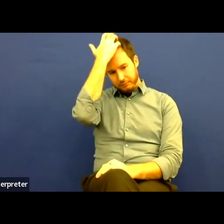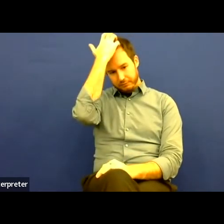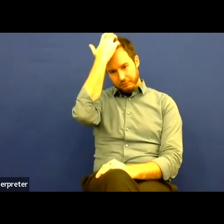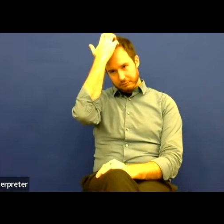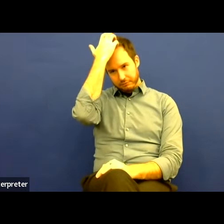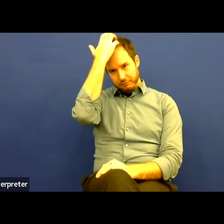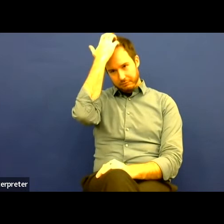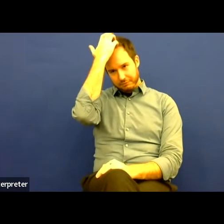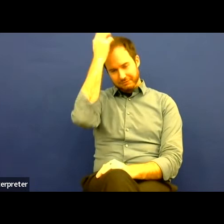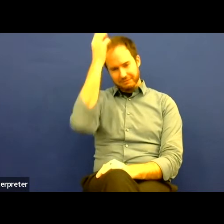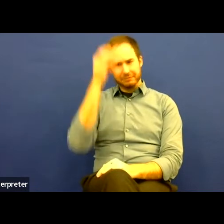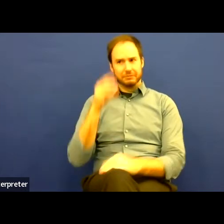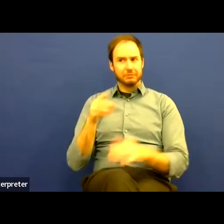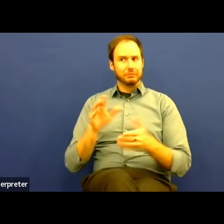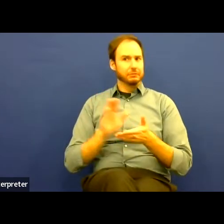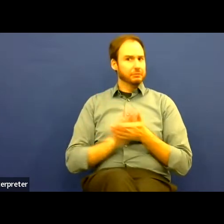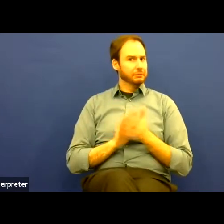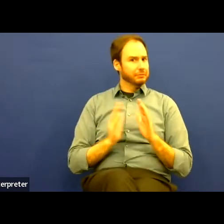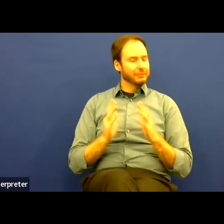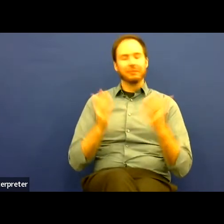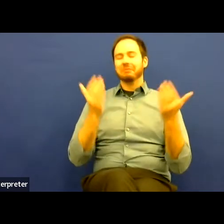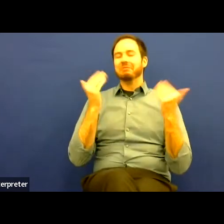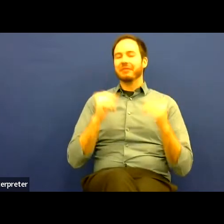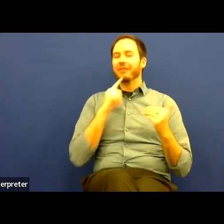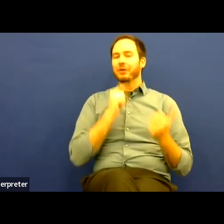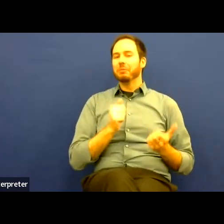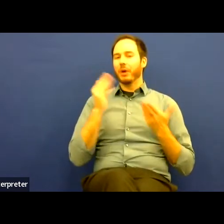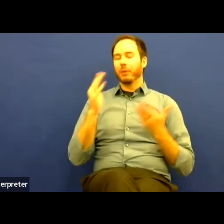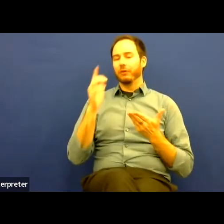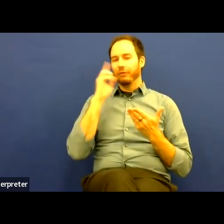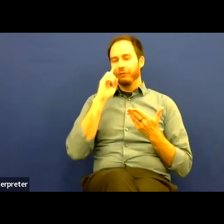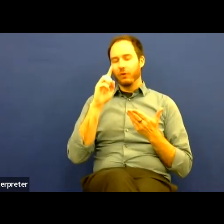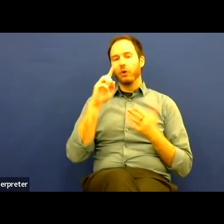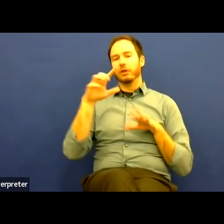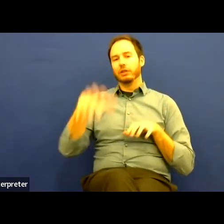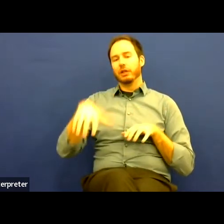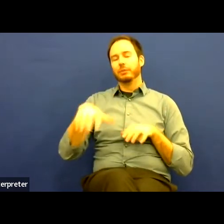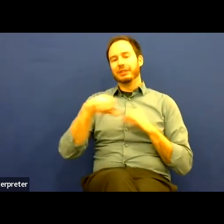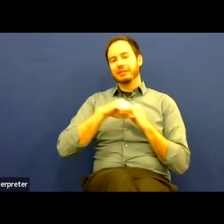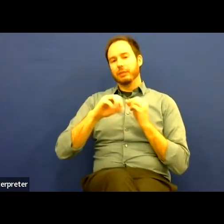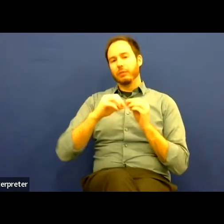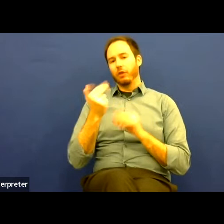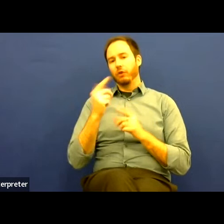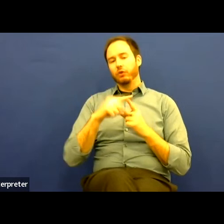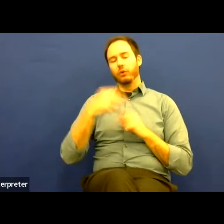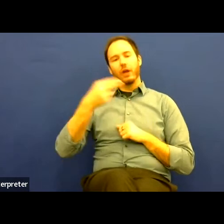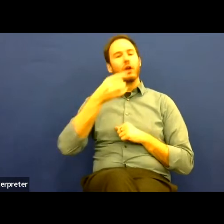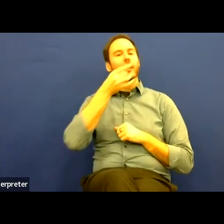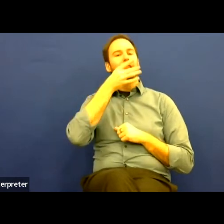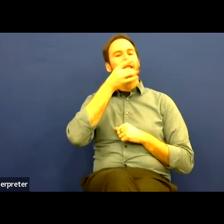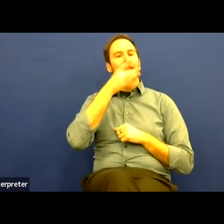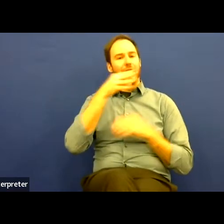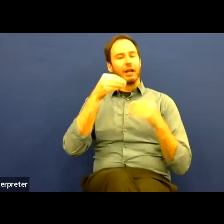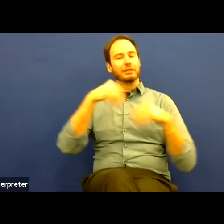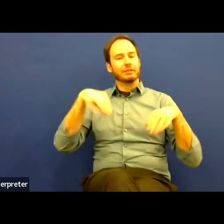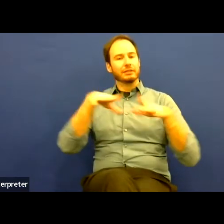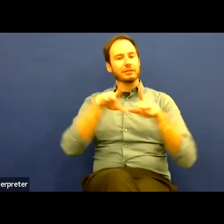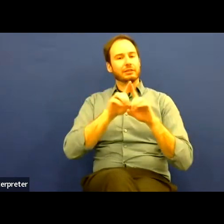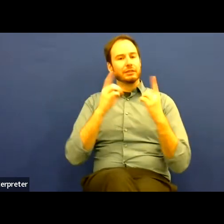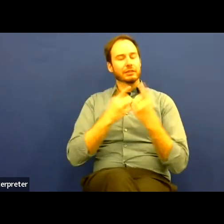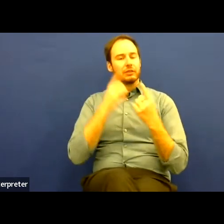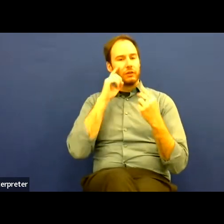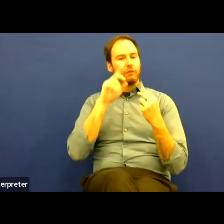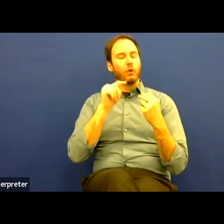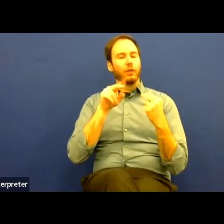Next up, we have a public hearing for the proposed establishment of extension number 13 to the Henrietta Lighting District for the Fairways of